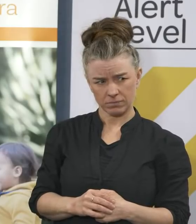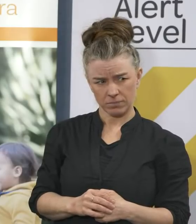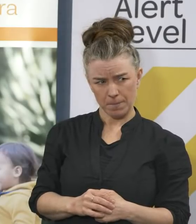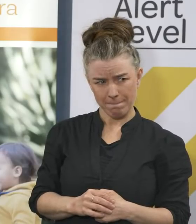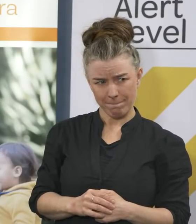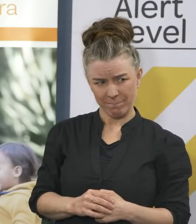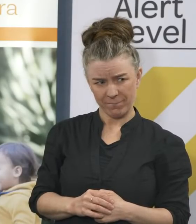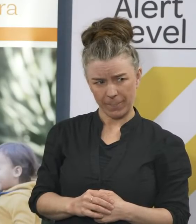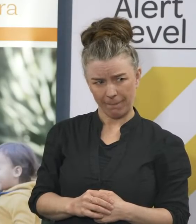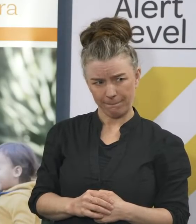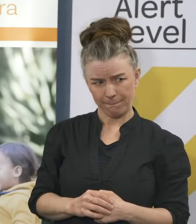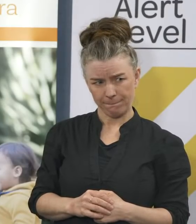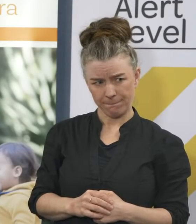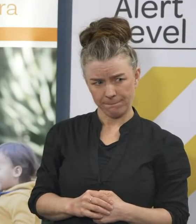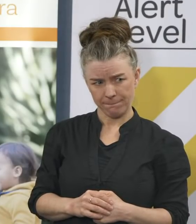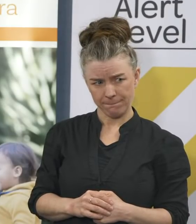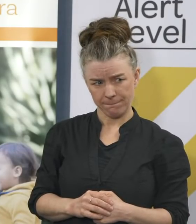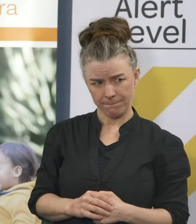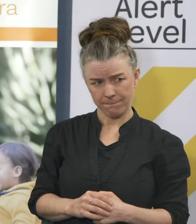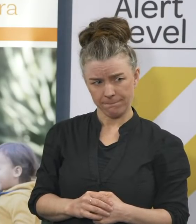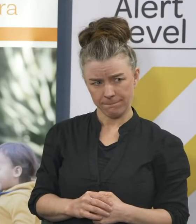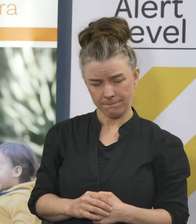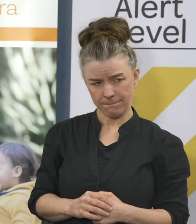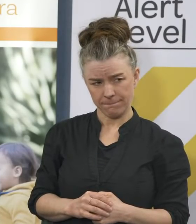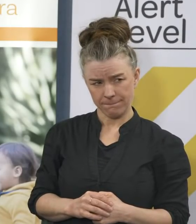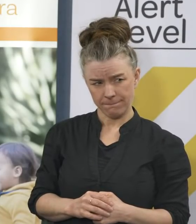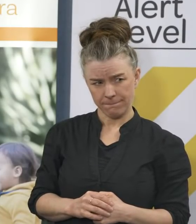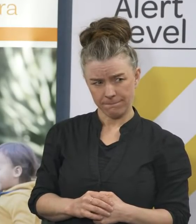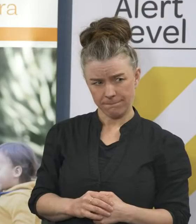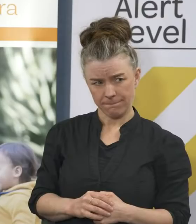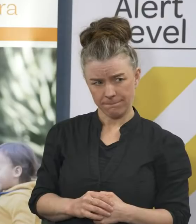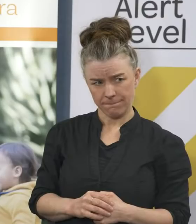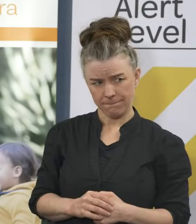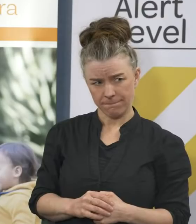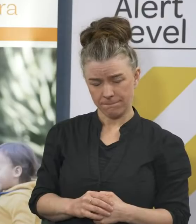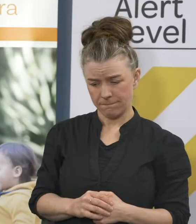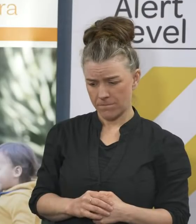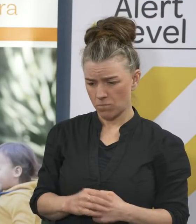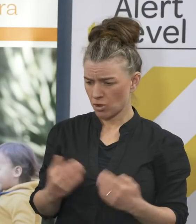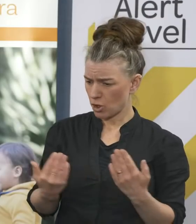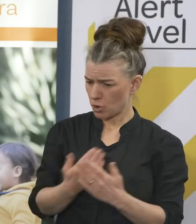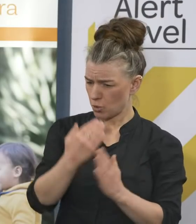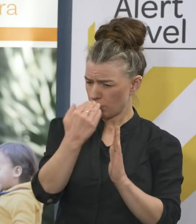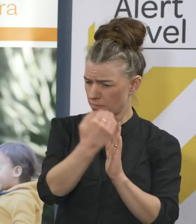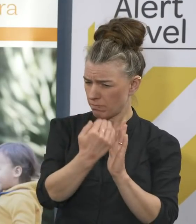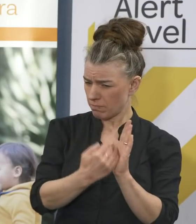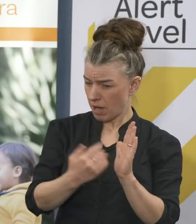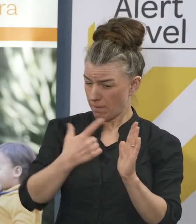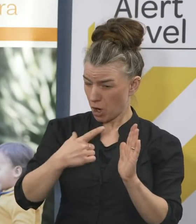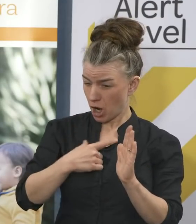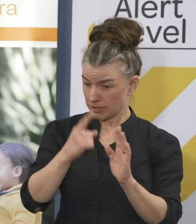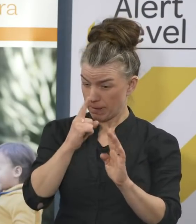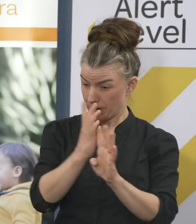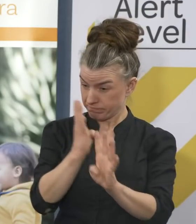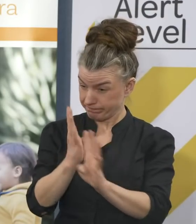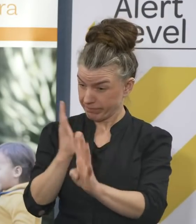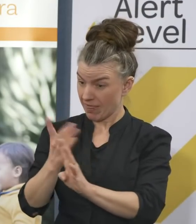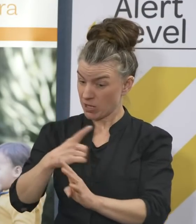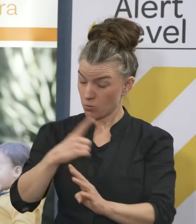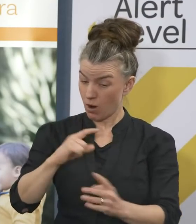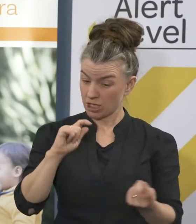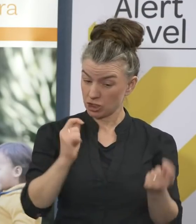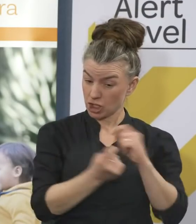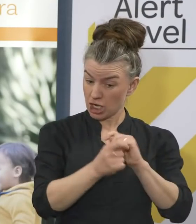probably always was going to happen that this would change. But did you bring it forward as a result of the rush on demand that the testing centres and GPs have